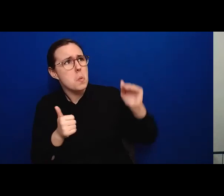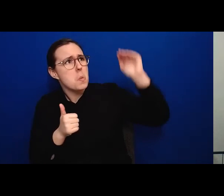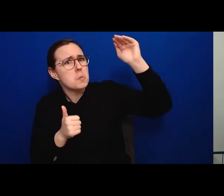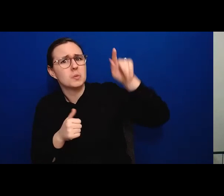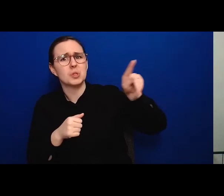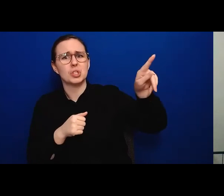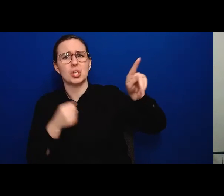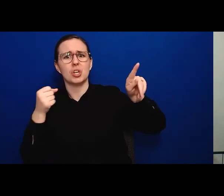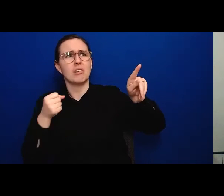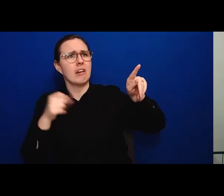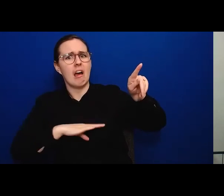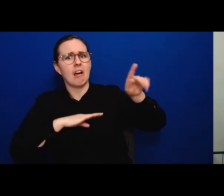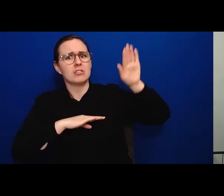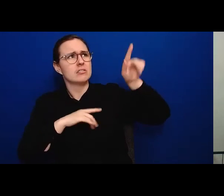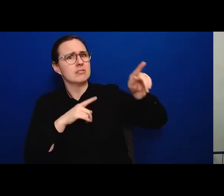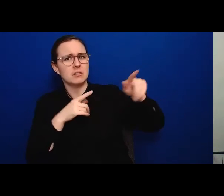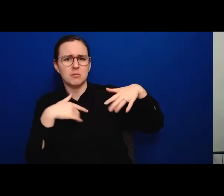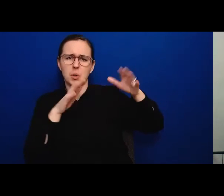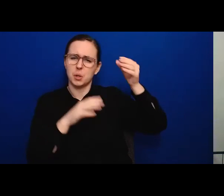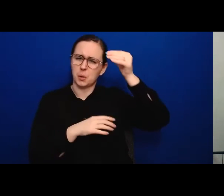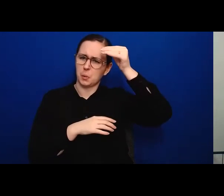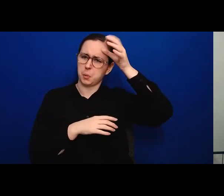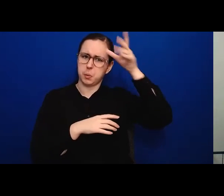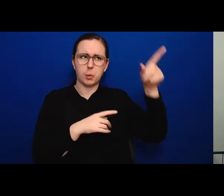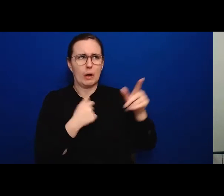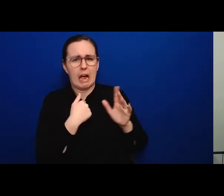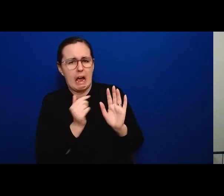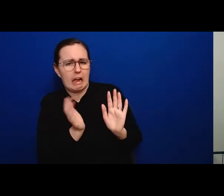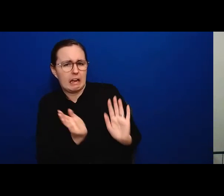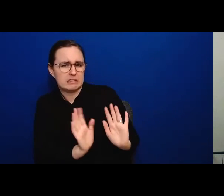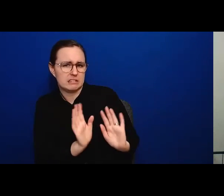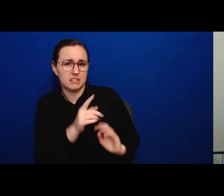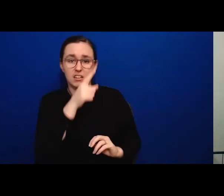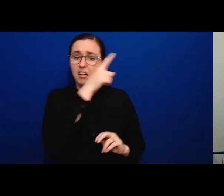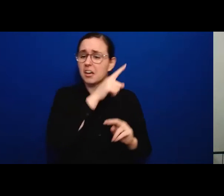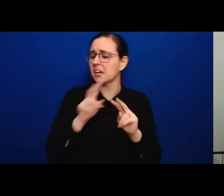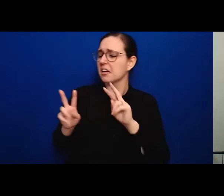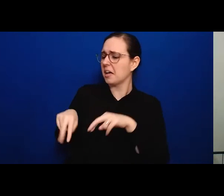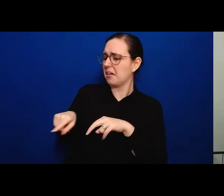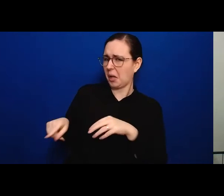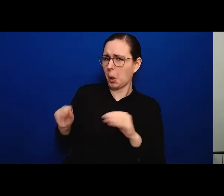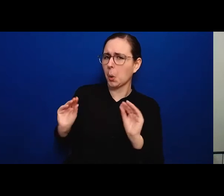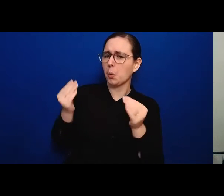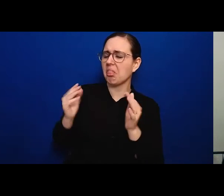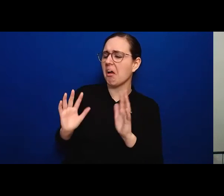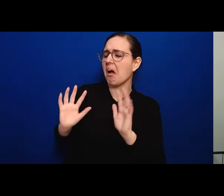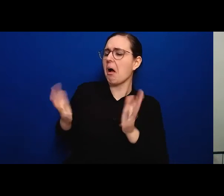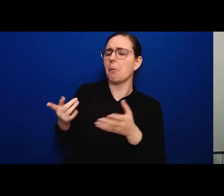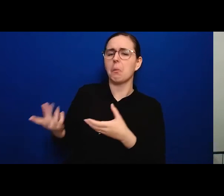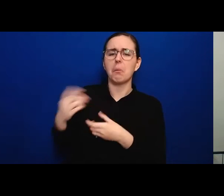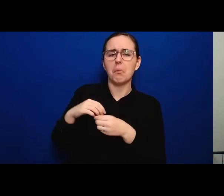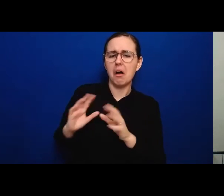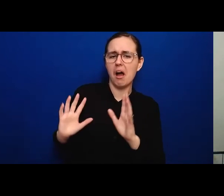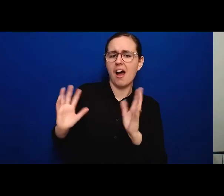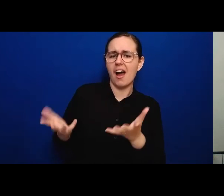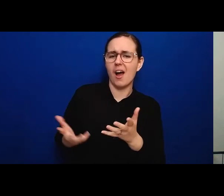to do that? When they're that movement in ODPs, there are people that have worked for the ODP for 20, 30 years, and you've only been here